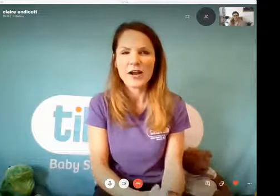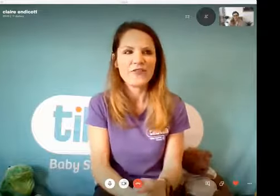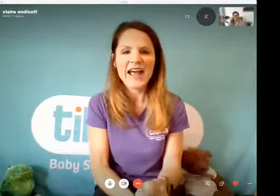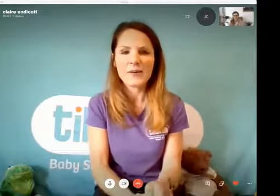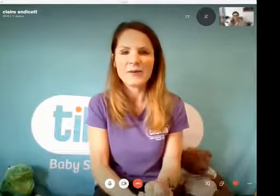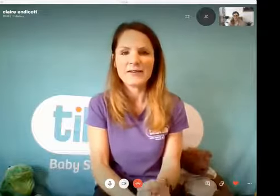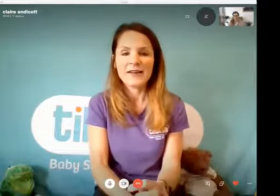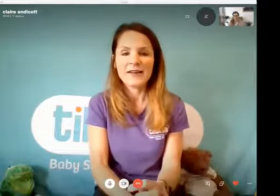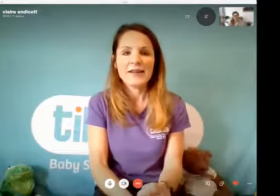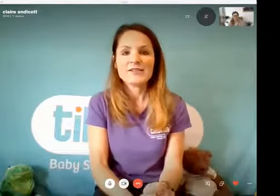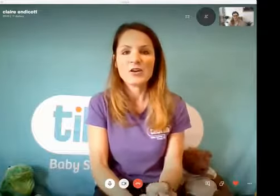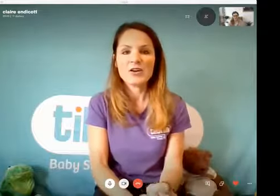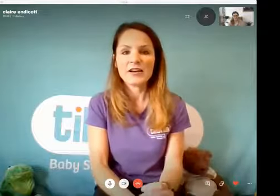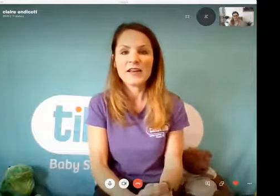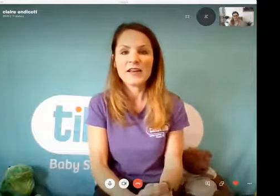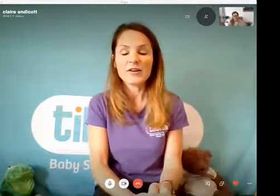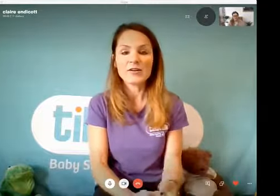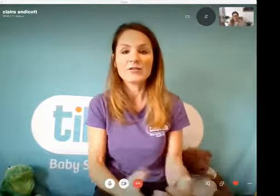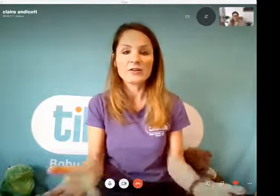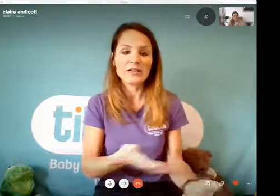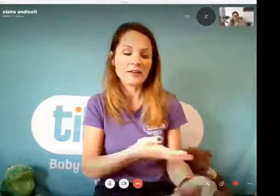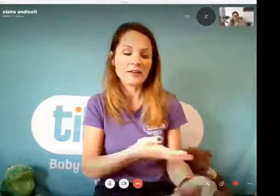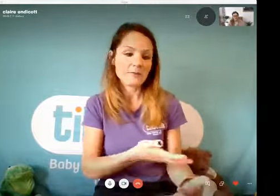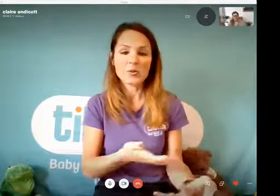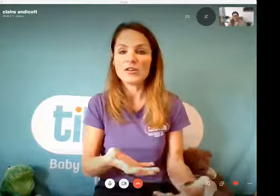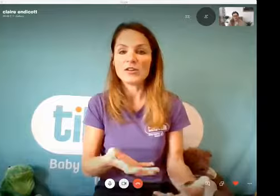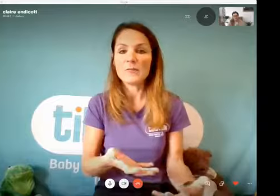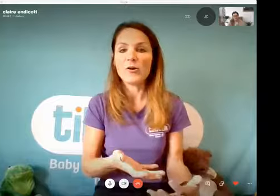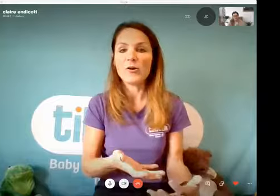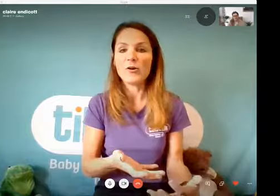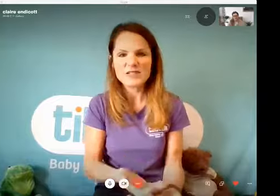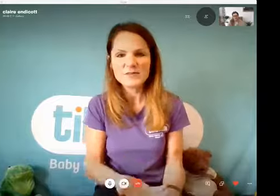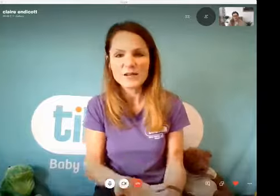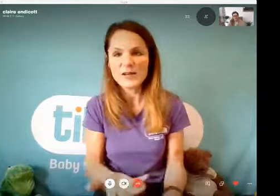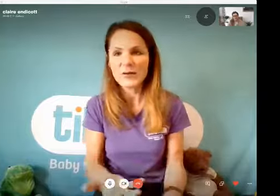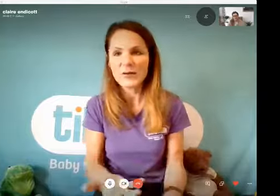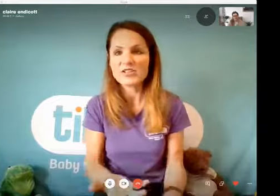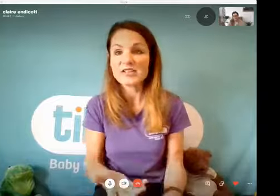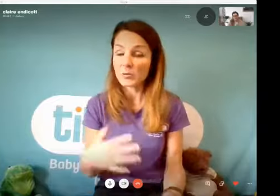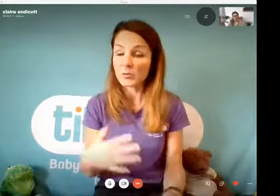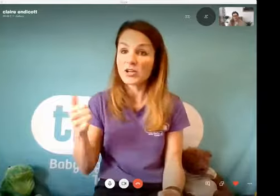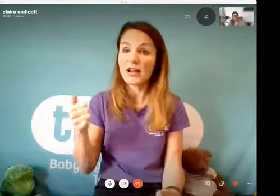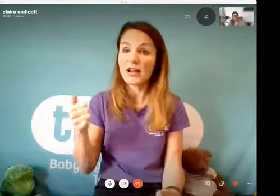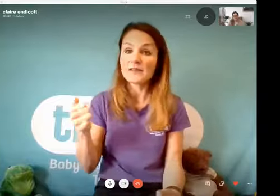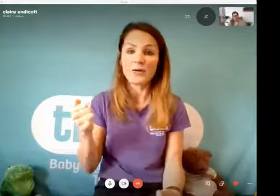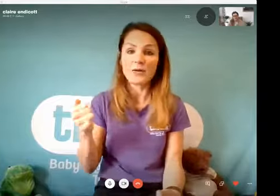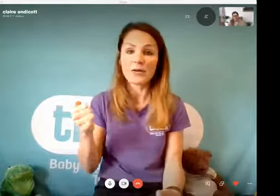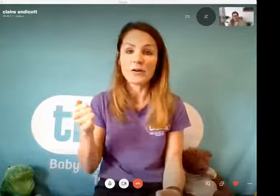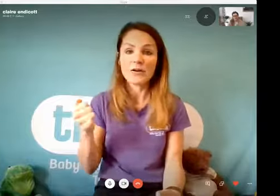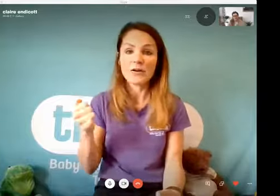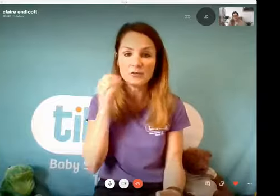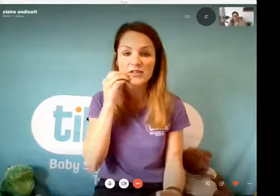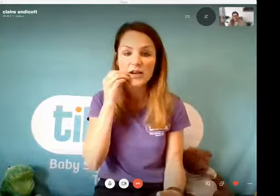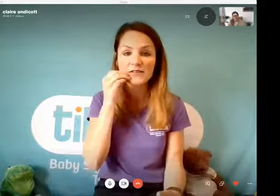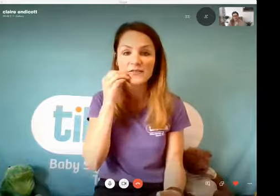mean, don't you? You kind of think, oh, you know, do you want your milk? But sometimes we don't actually say, would you like some milk? Would you like some food? You actually